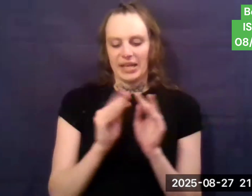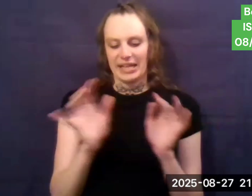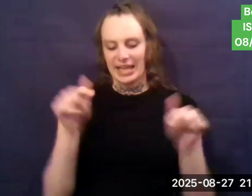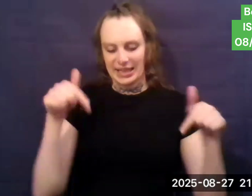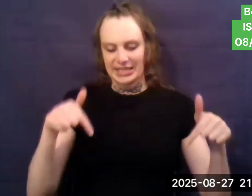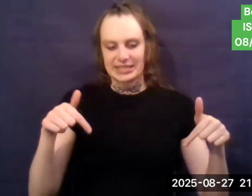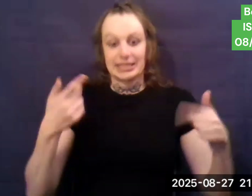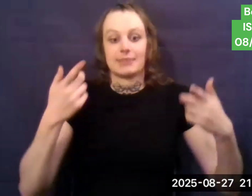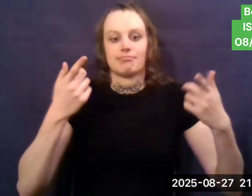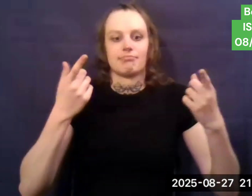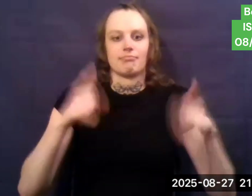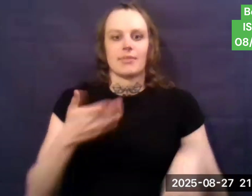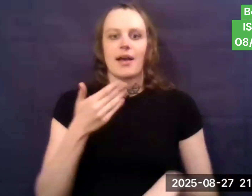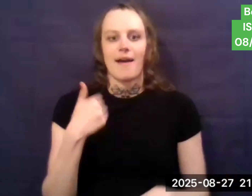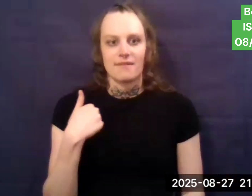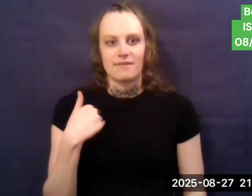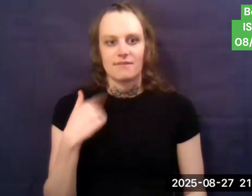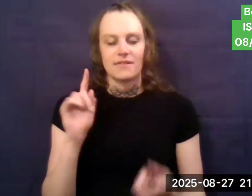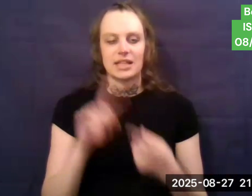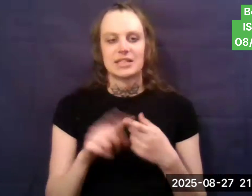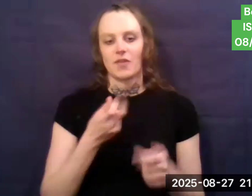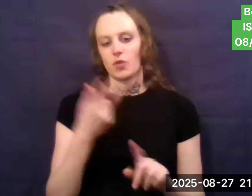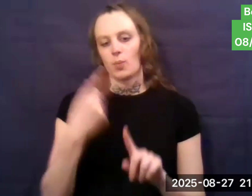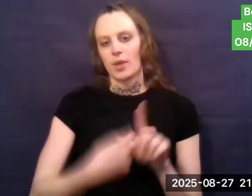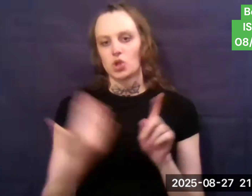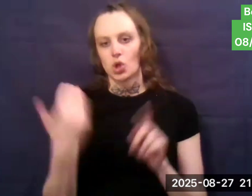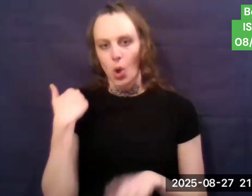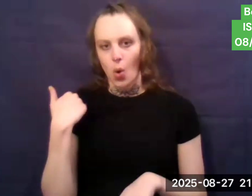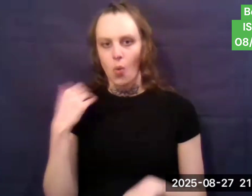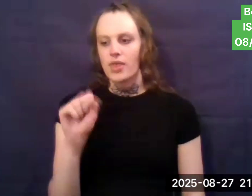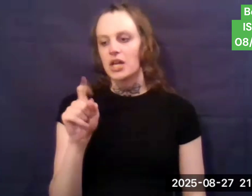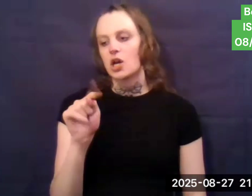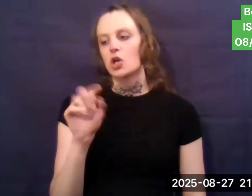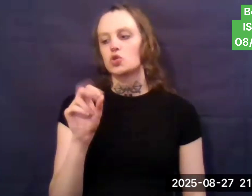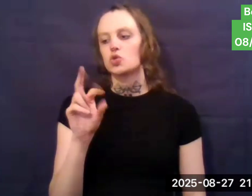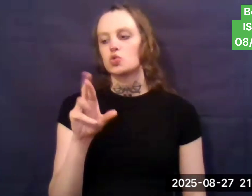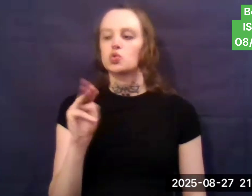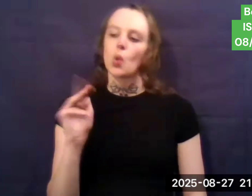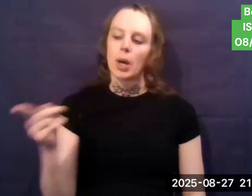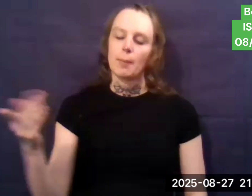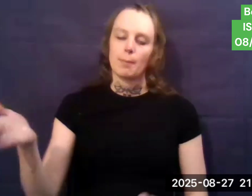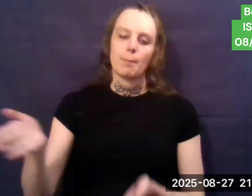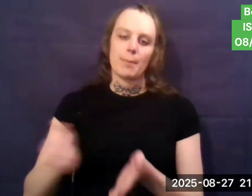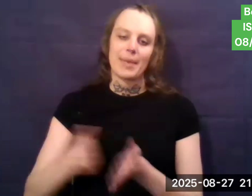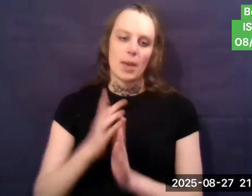months ago. And then Storm asked me to come speak on here. Um, so